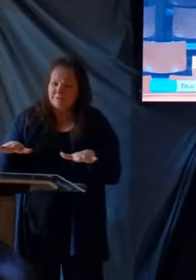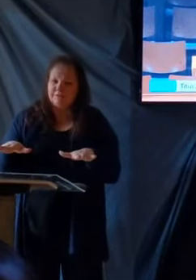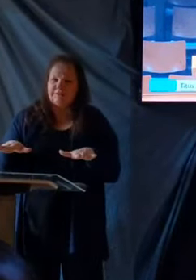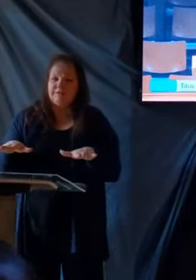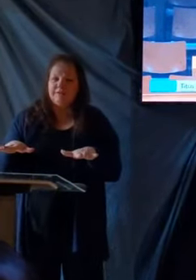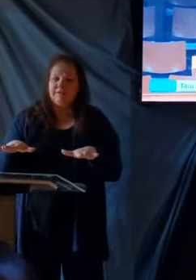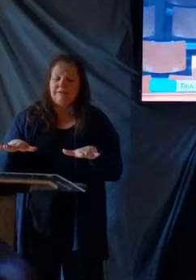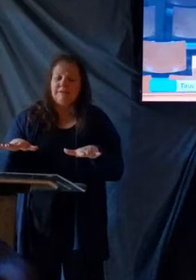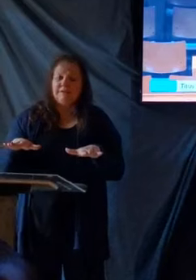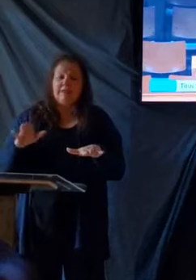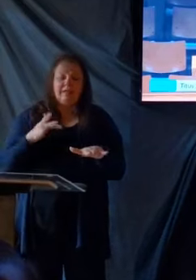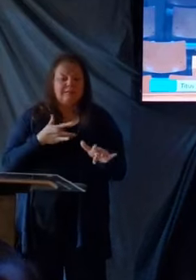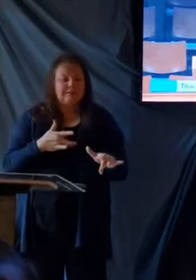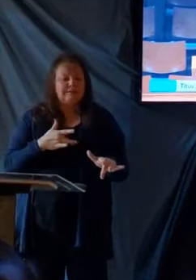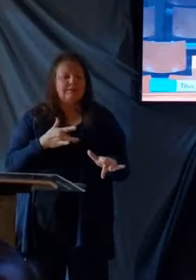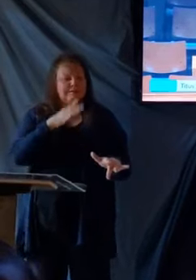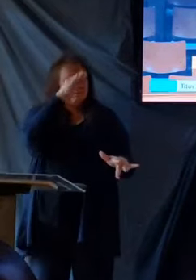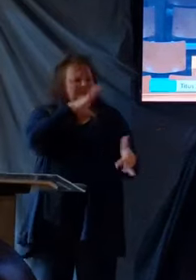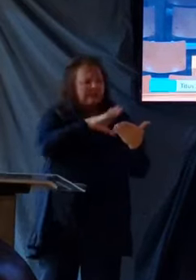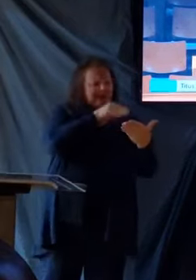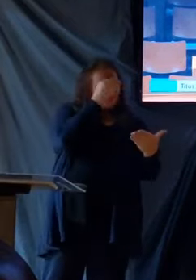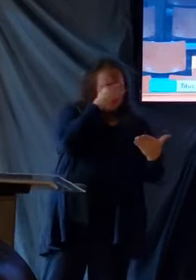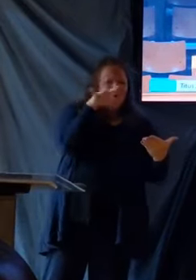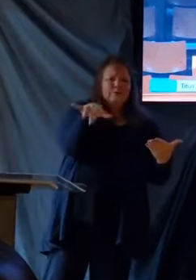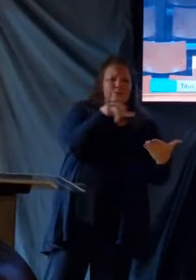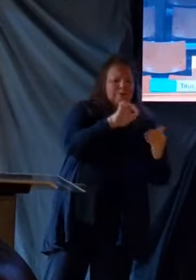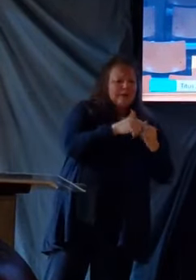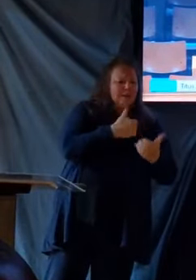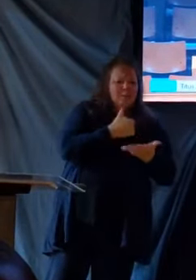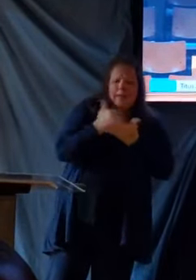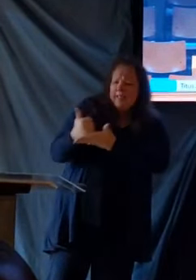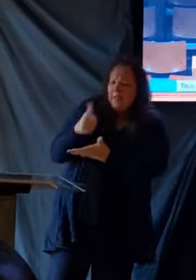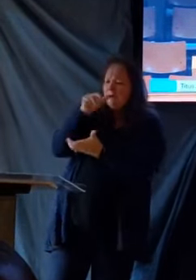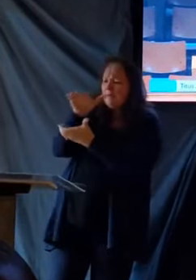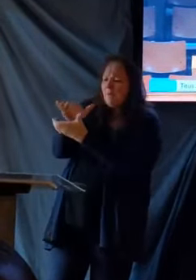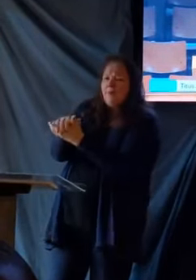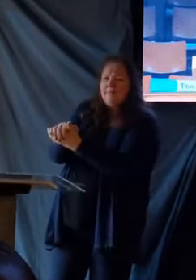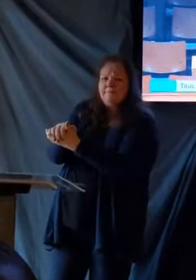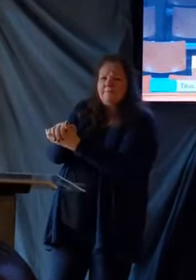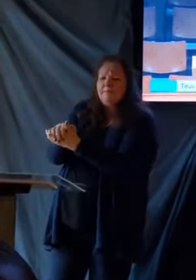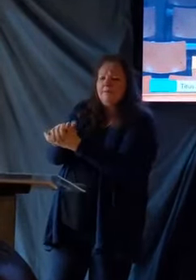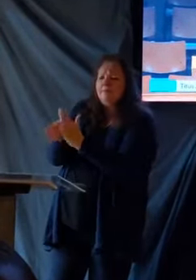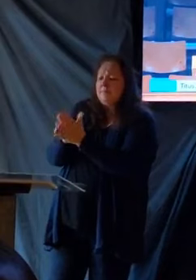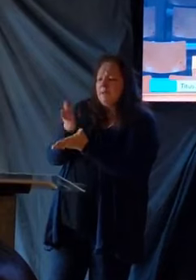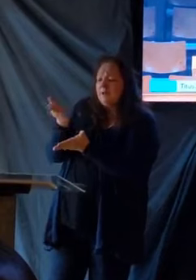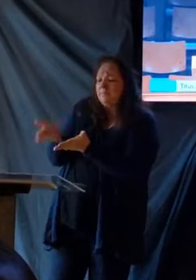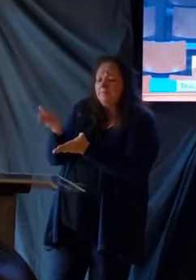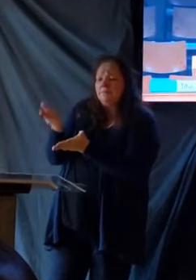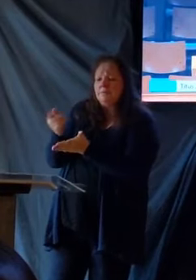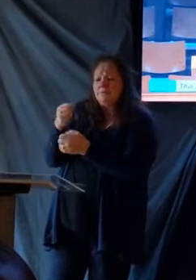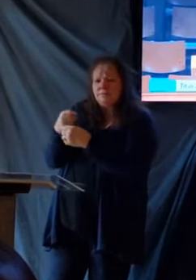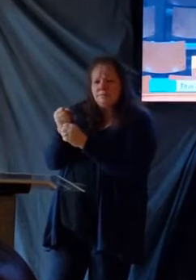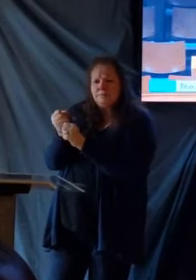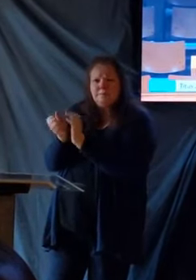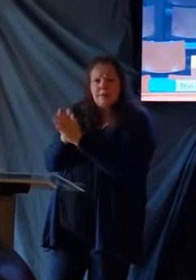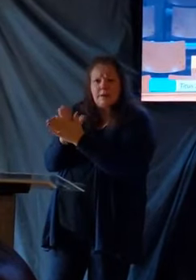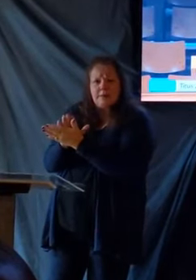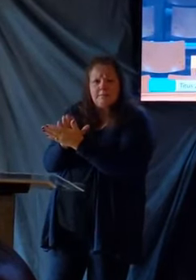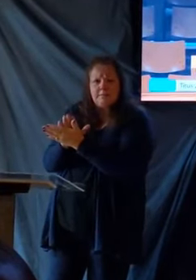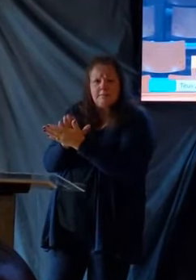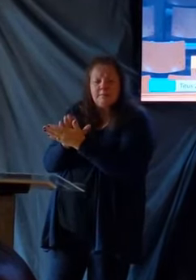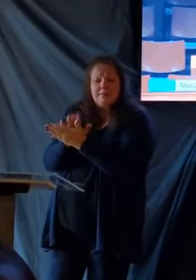by taught these godly characters, men have to learn how. How do I help my wife be what God has created her to be?